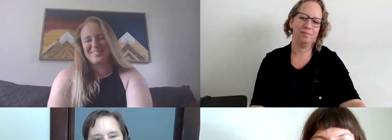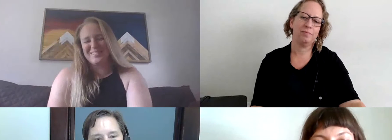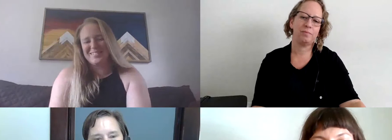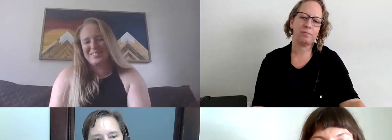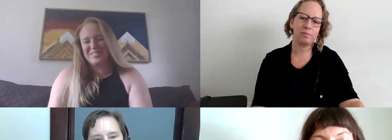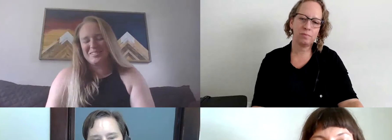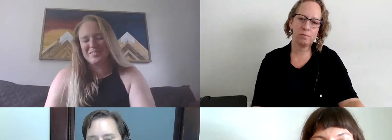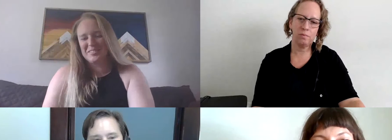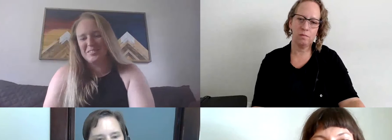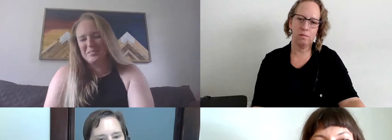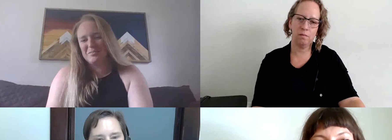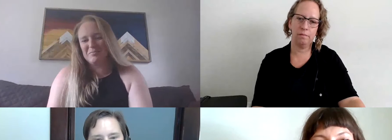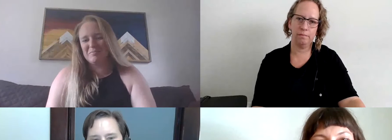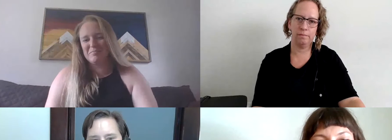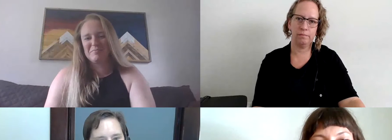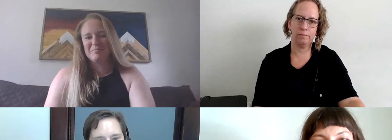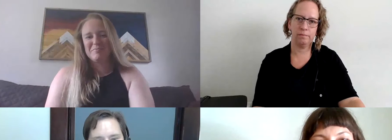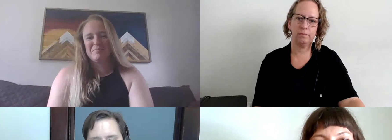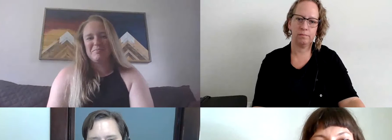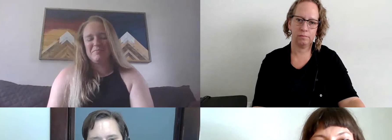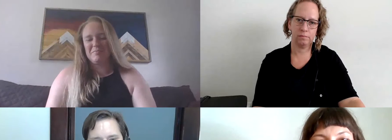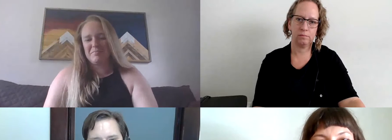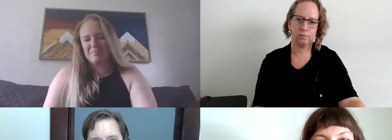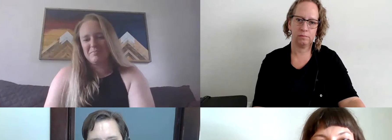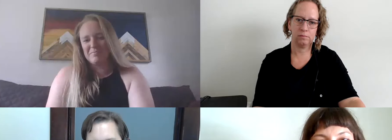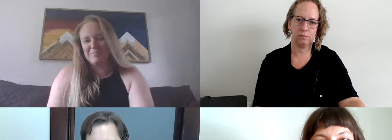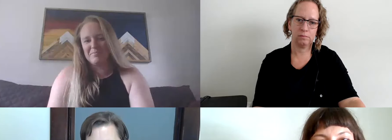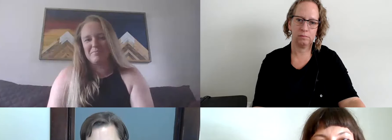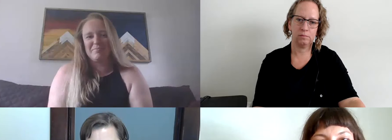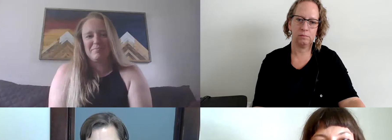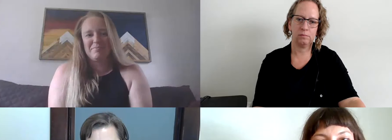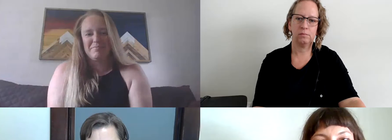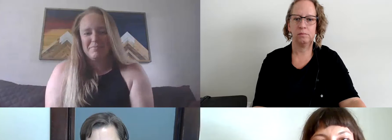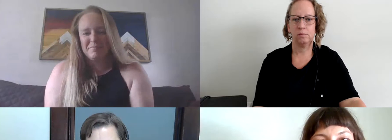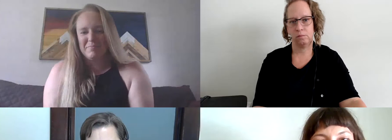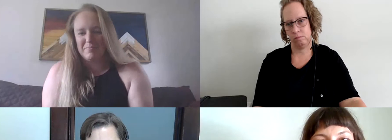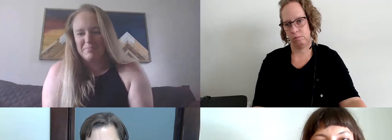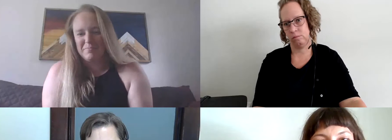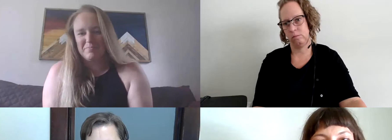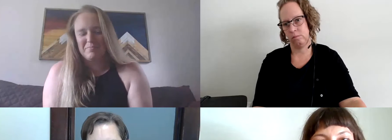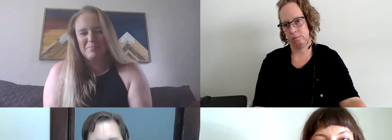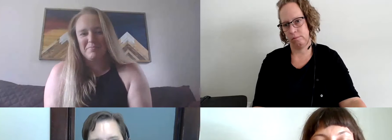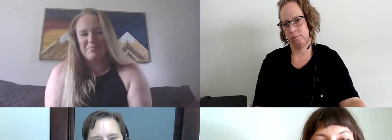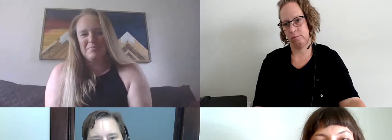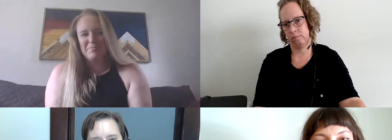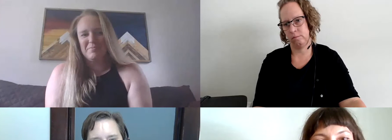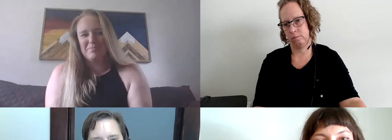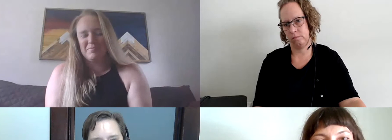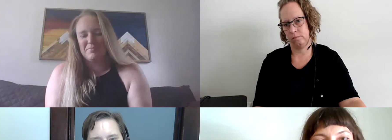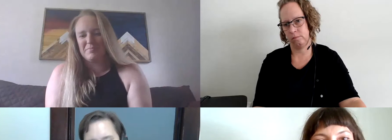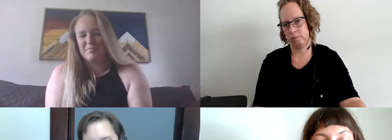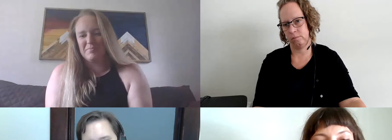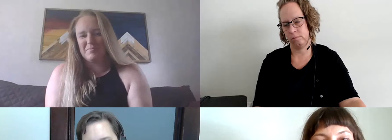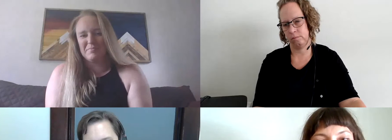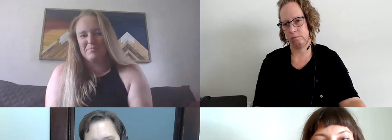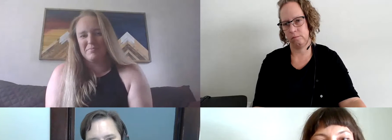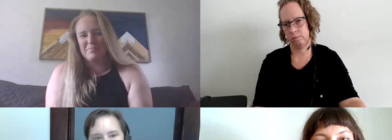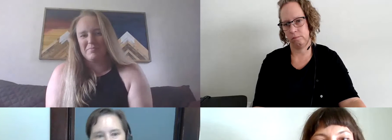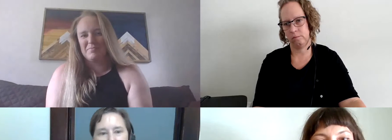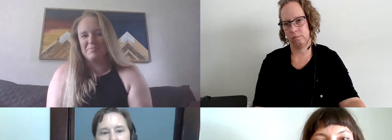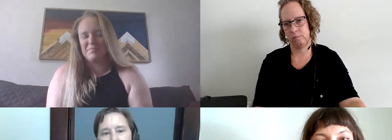No, we don't do an overlay caption in that setting. It would be a link, so it would be the